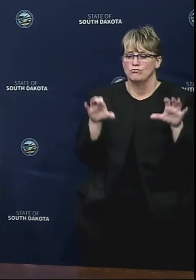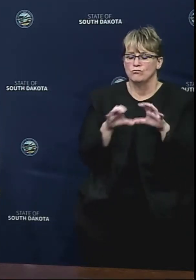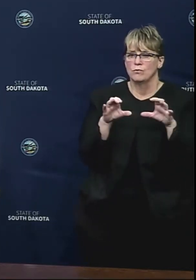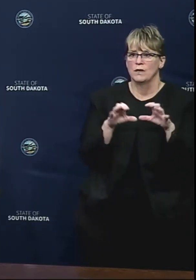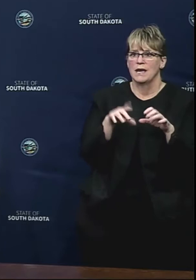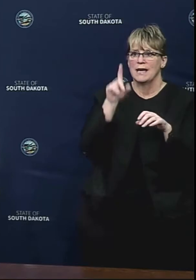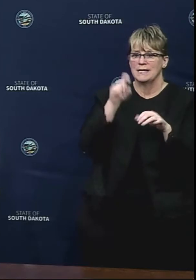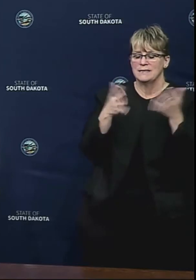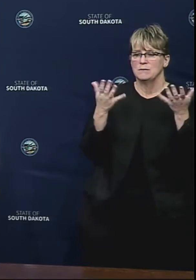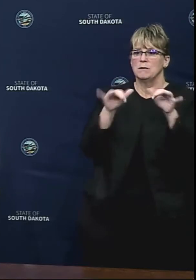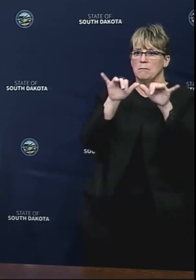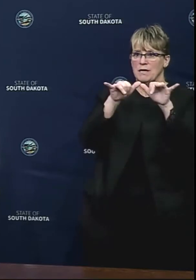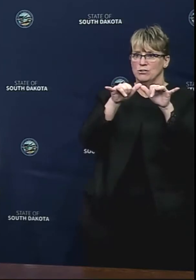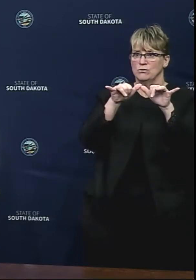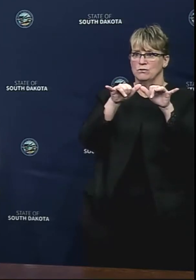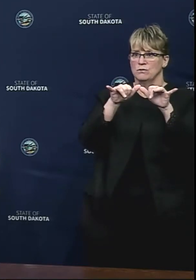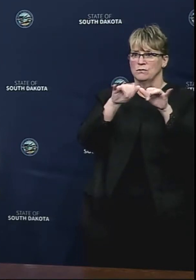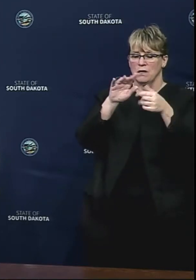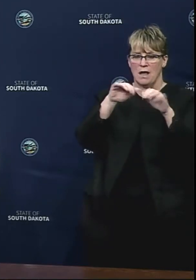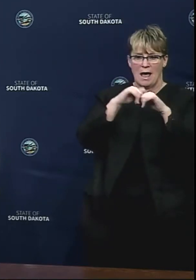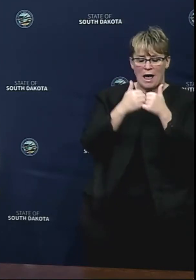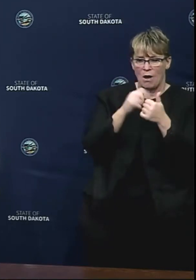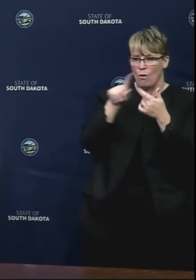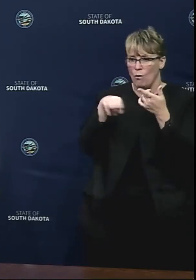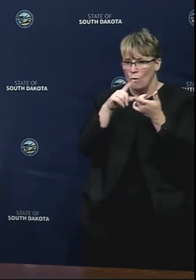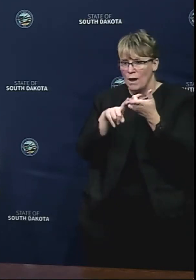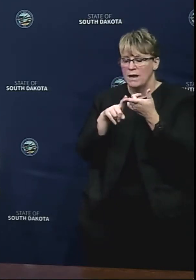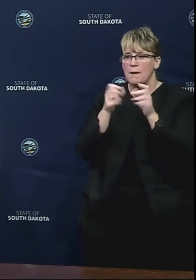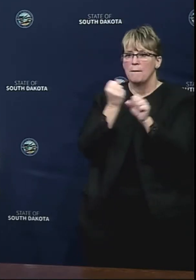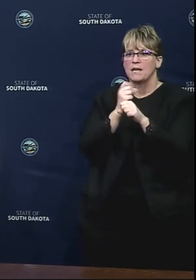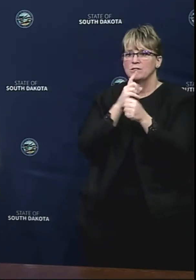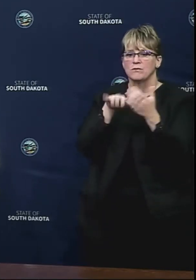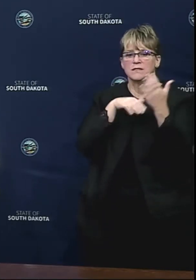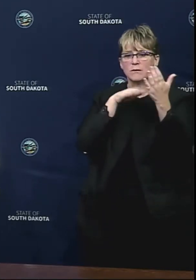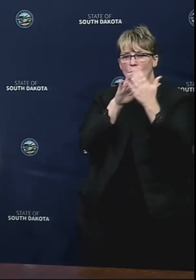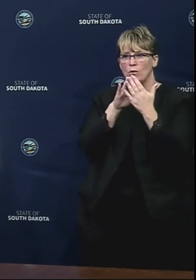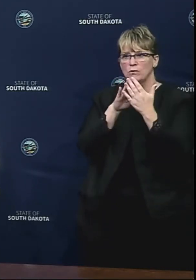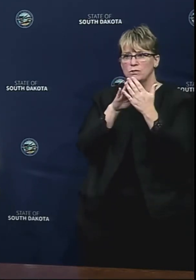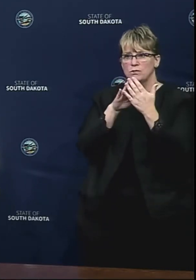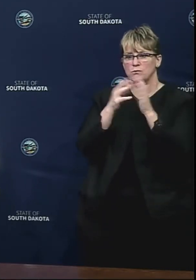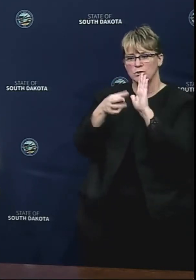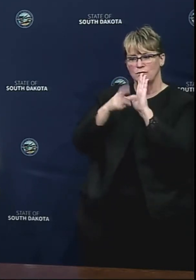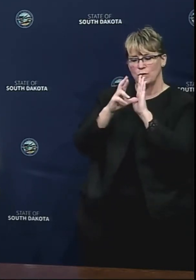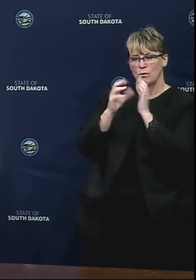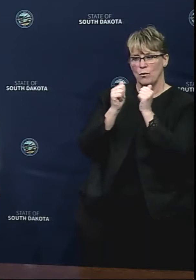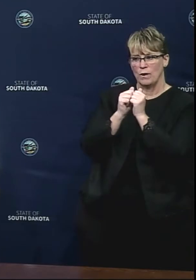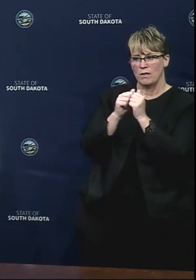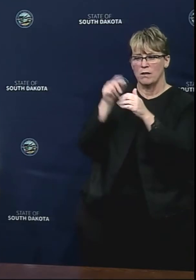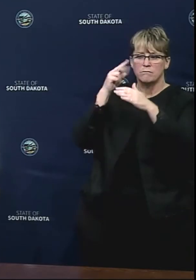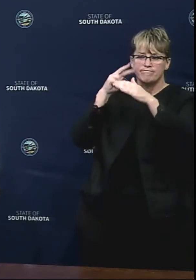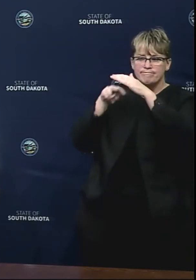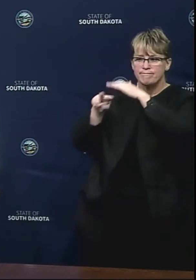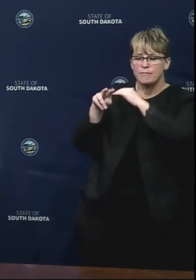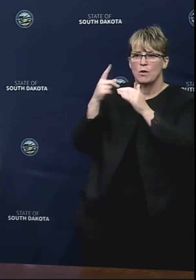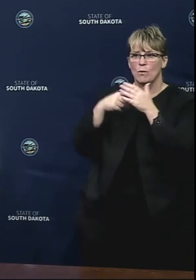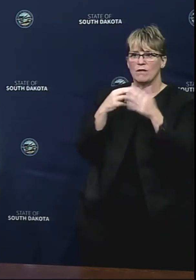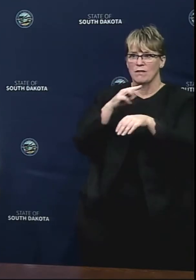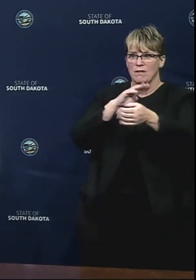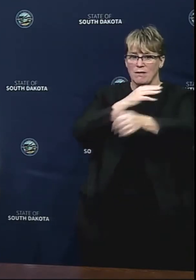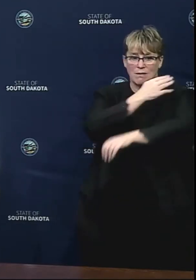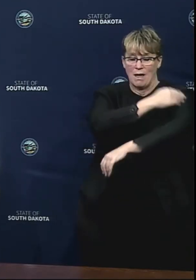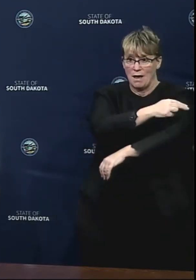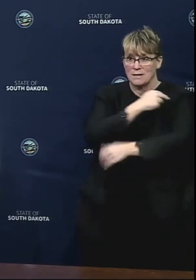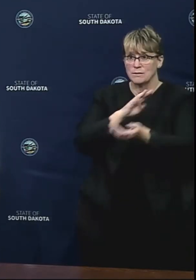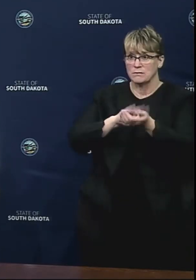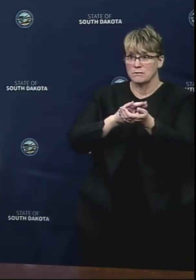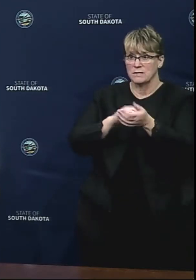it needs to be measured and needs to be an approach that makes sure that it's looked at through the viewpoint of what our healthcare systems can handle and how